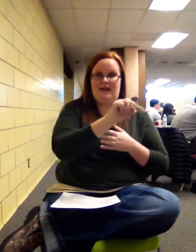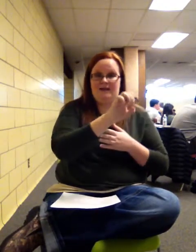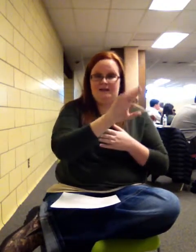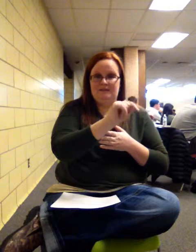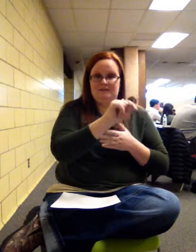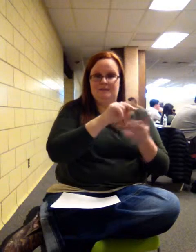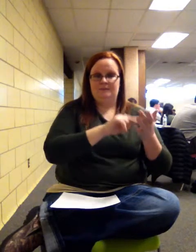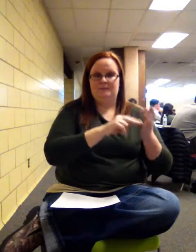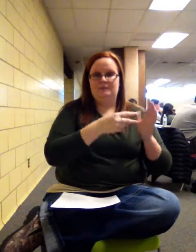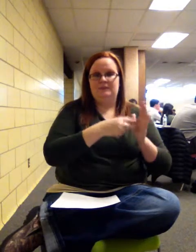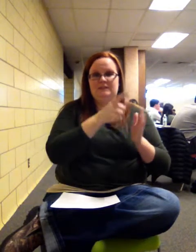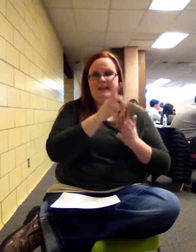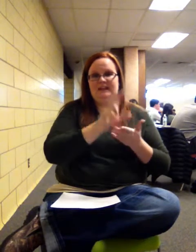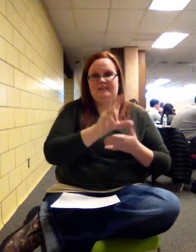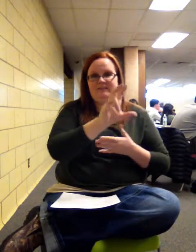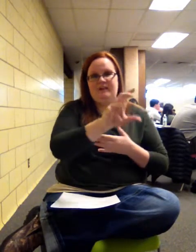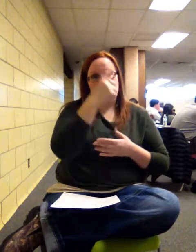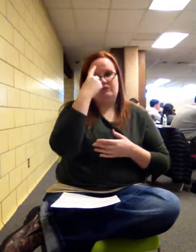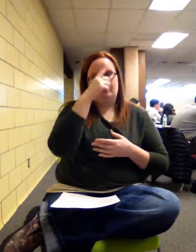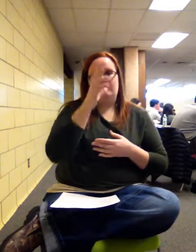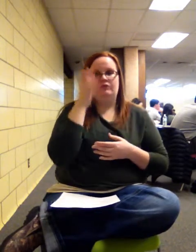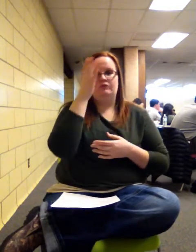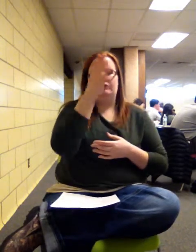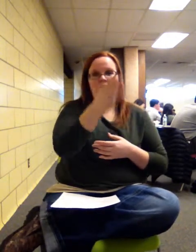business. But you don't always know necessarily what